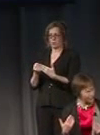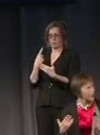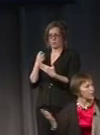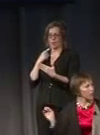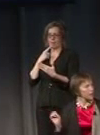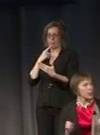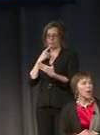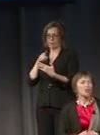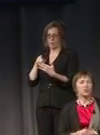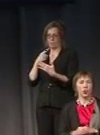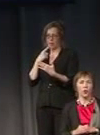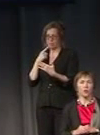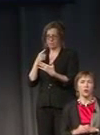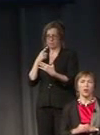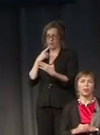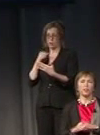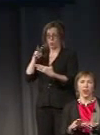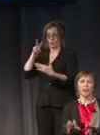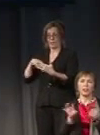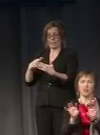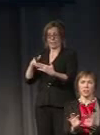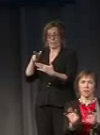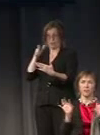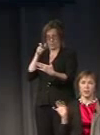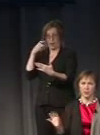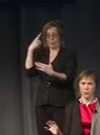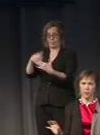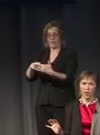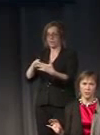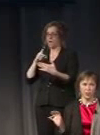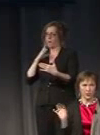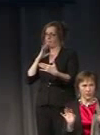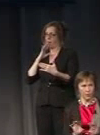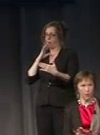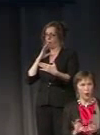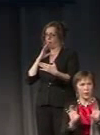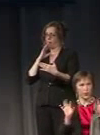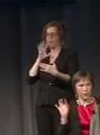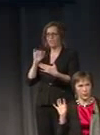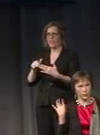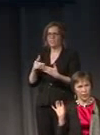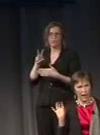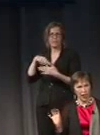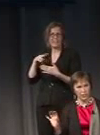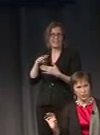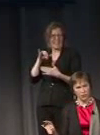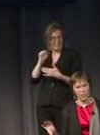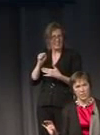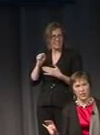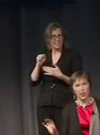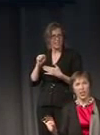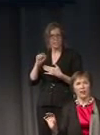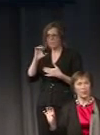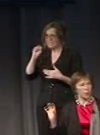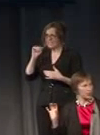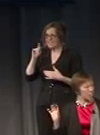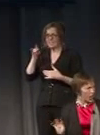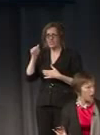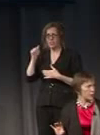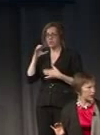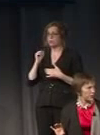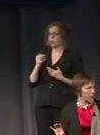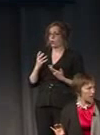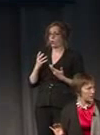sound, right? So the fact that it's identified as a pathology at the very moment that people are being asked to read, and that the